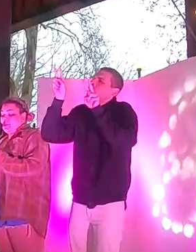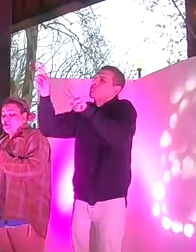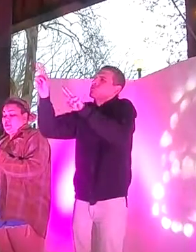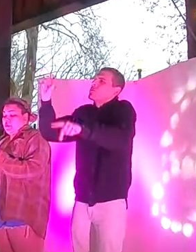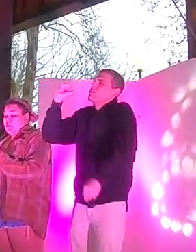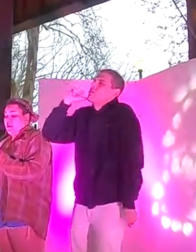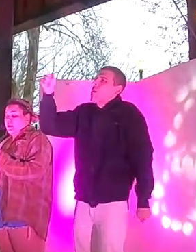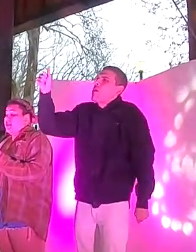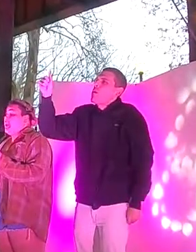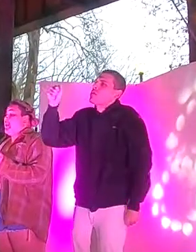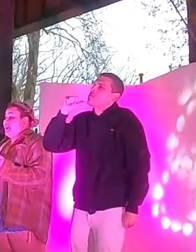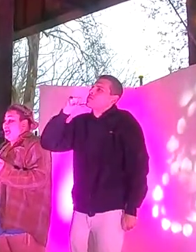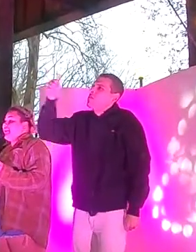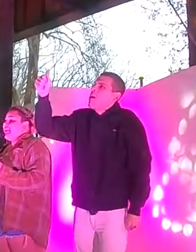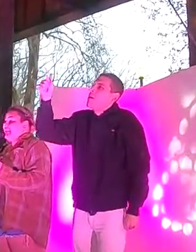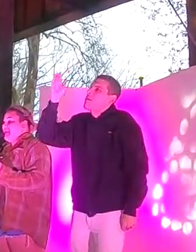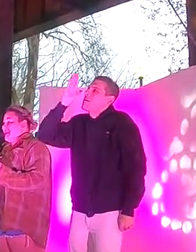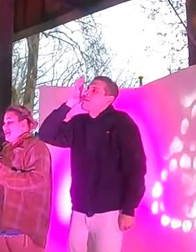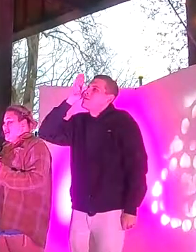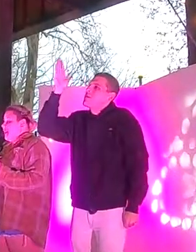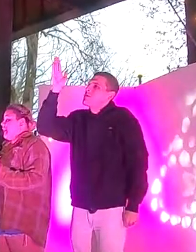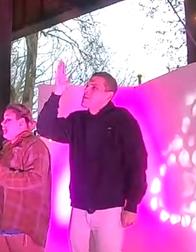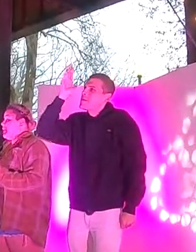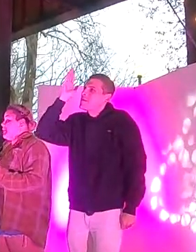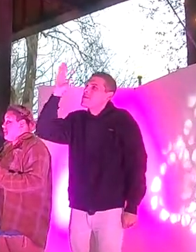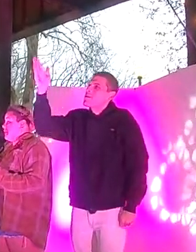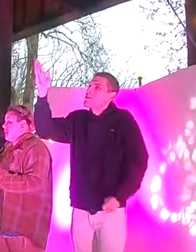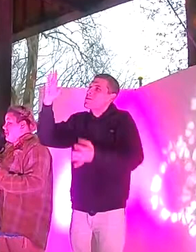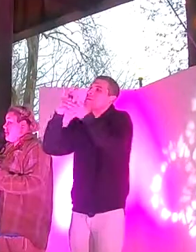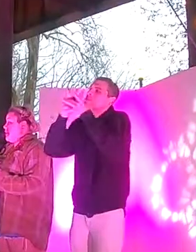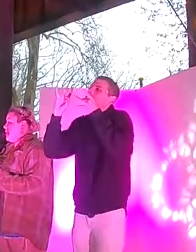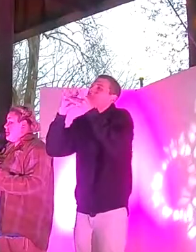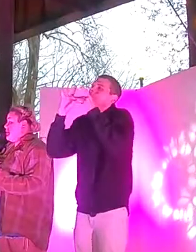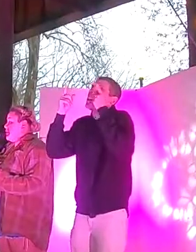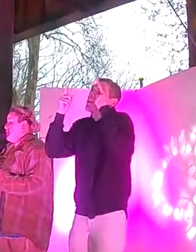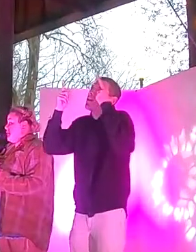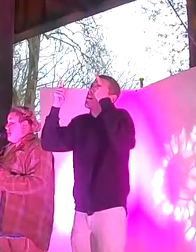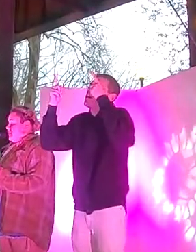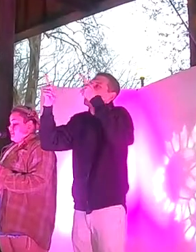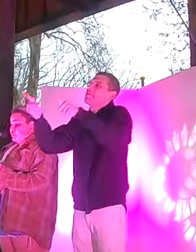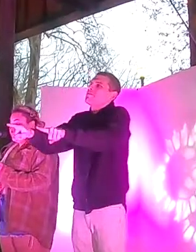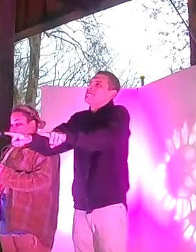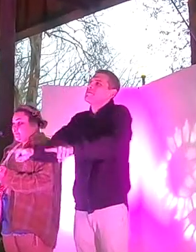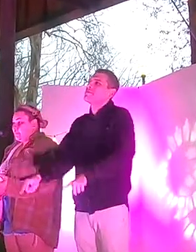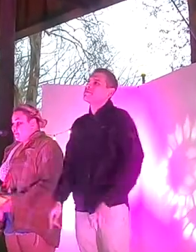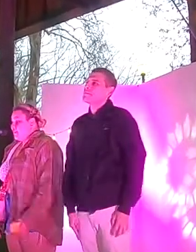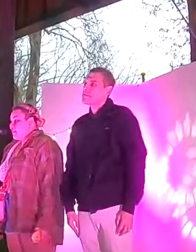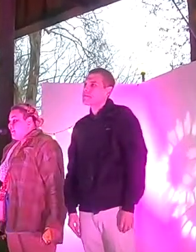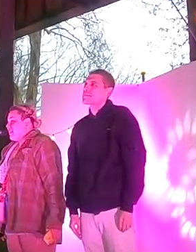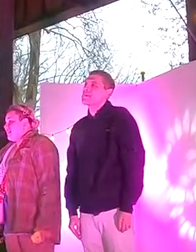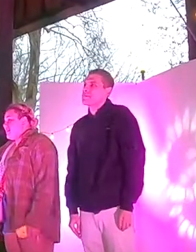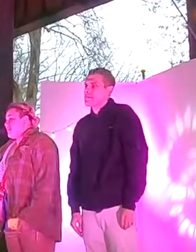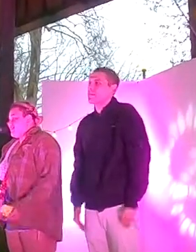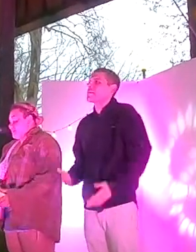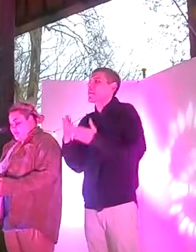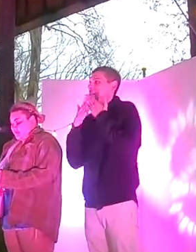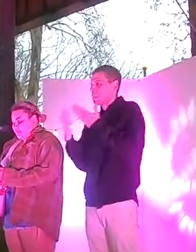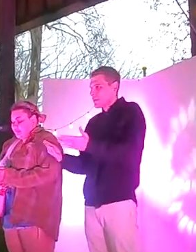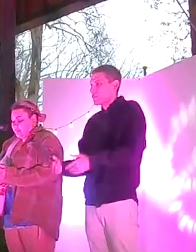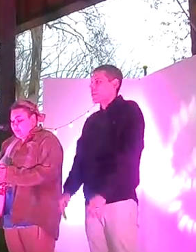the future that we are speaking into existence. Thank